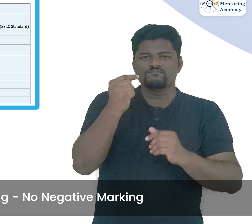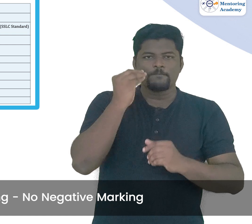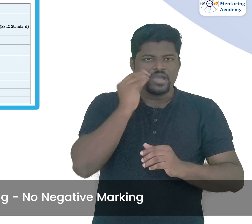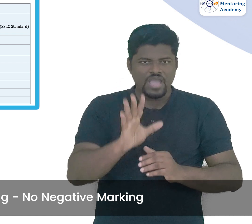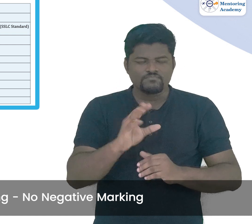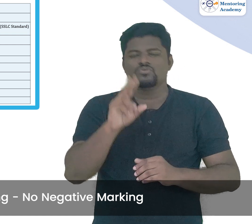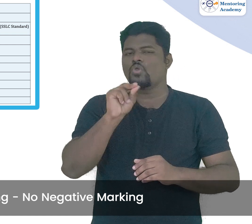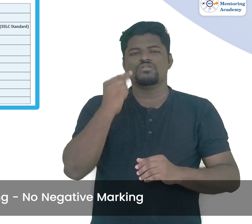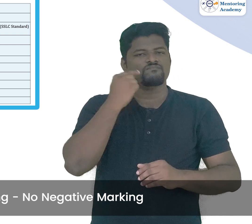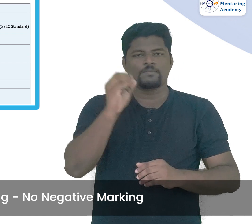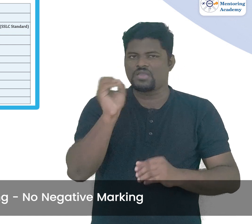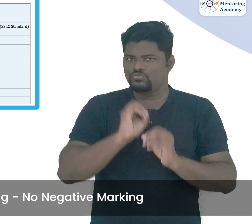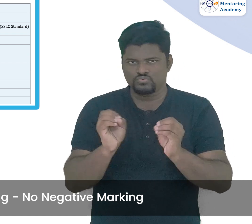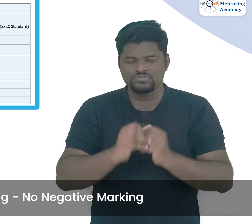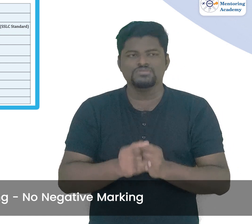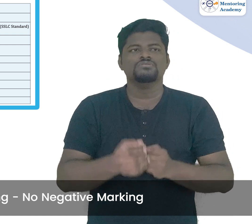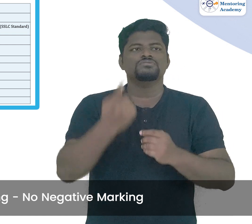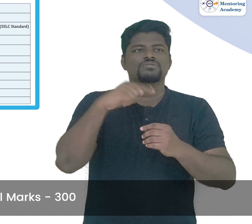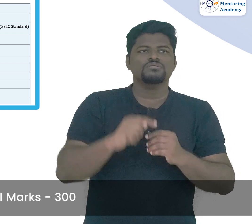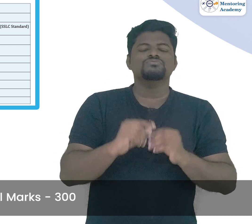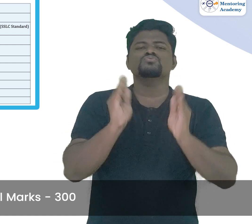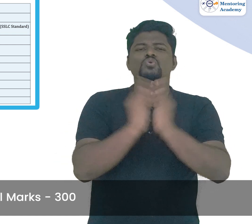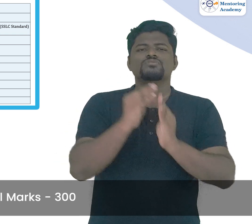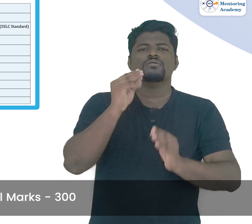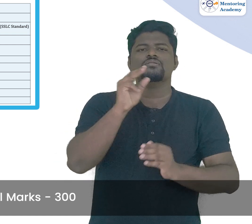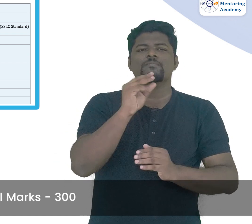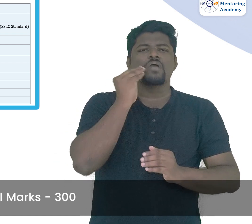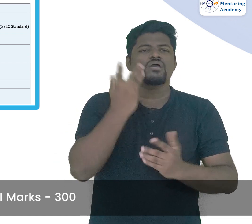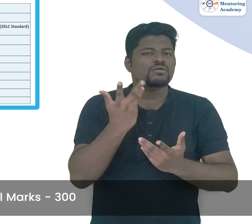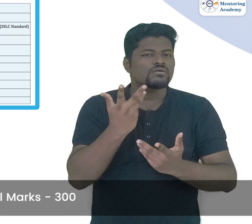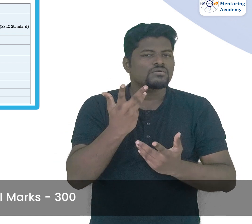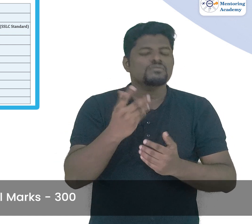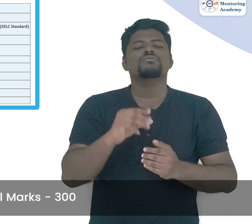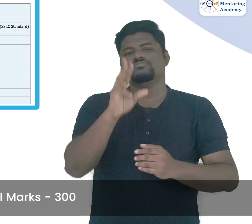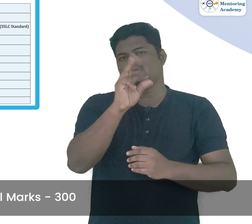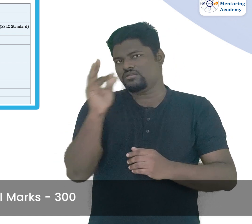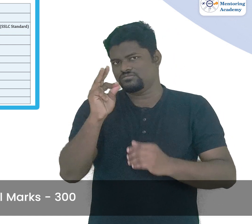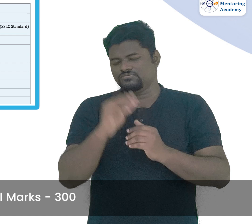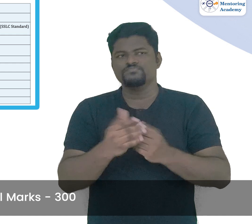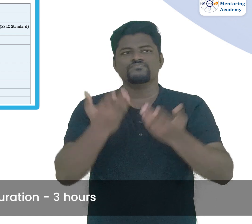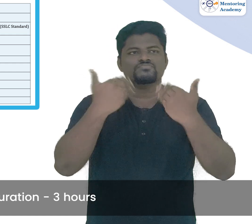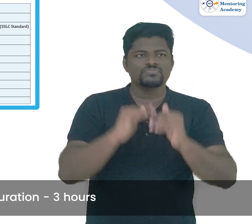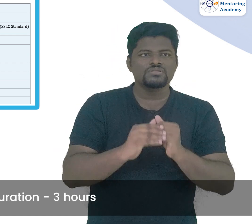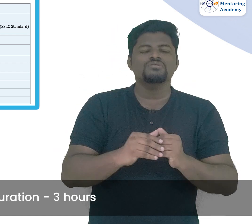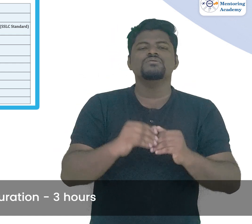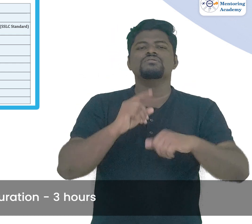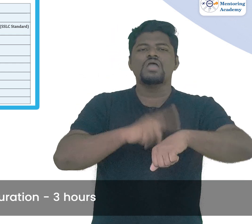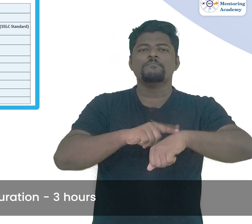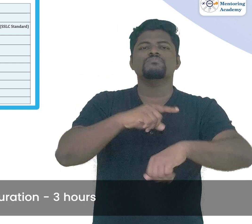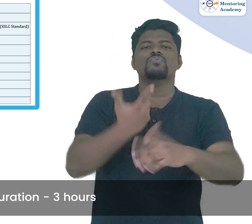Negative marking, no negative marking. Total marks, 300. Total